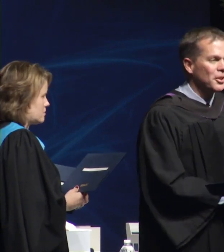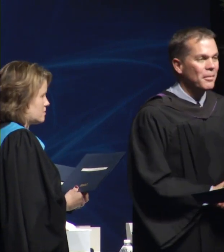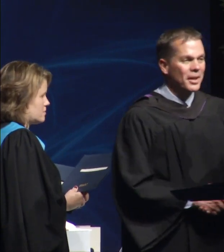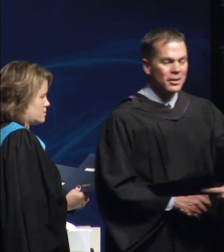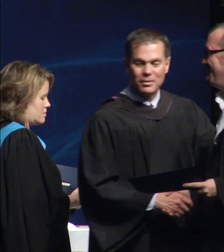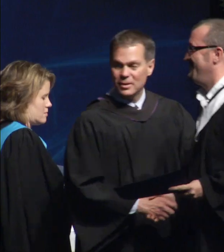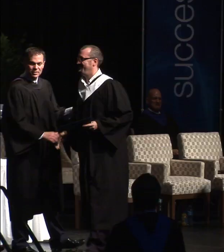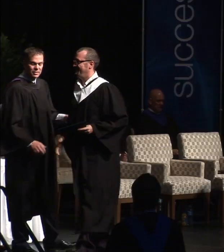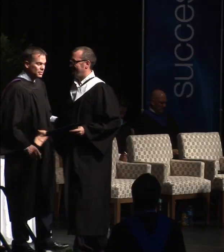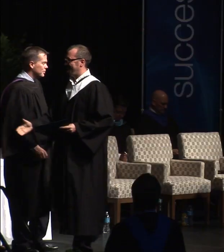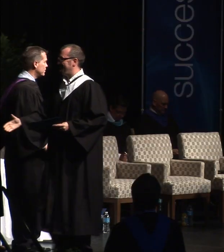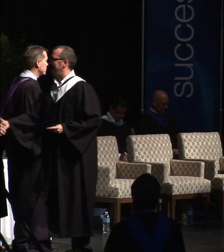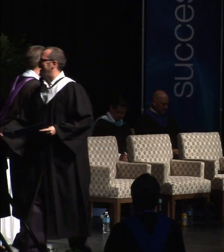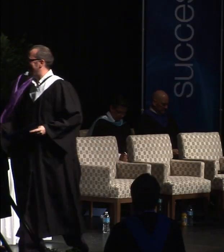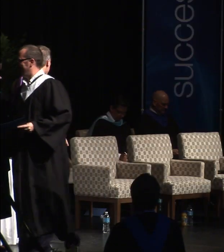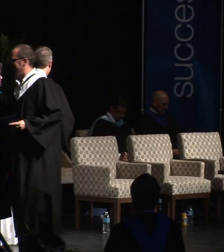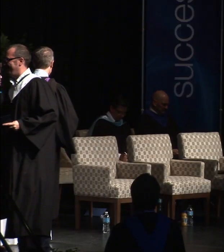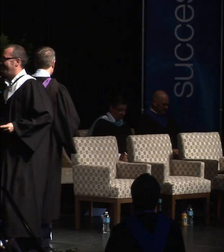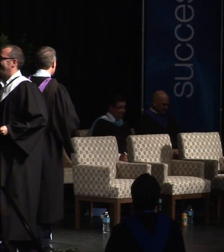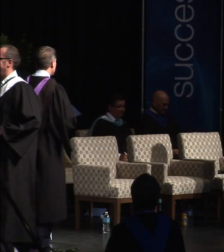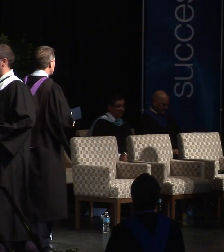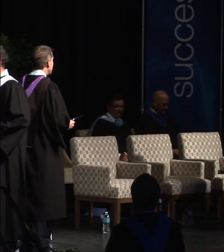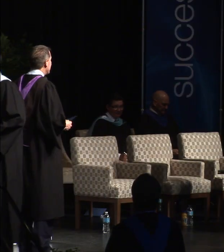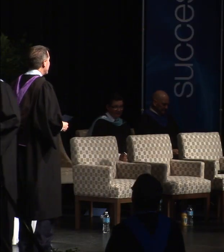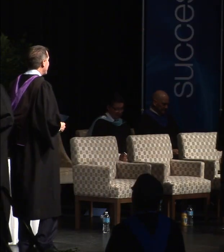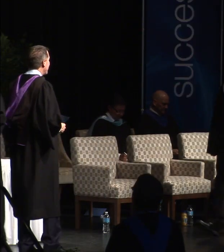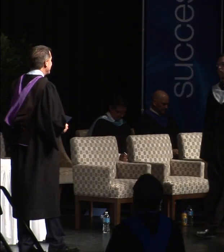Jonathan Joseph Cormier.